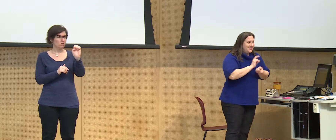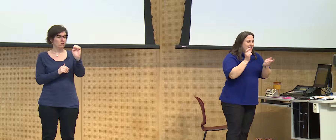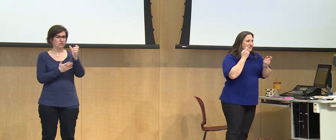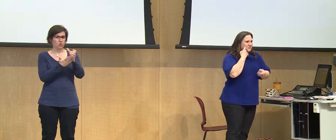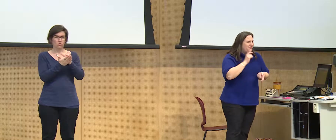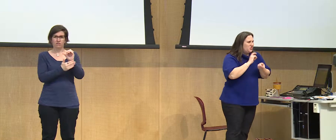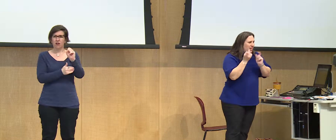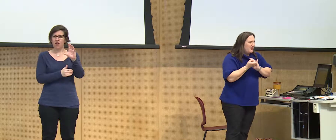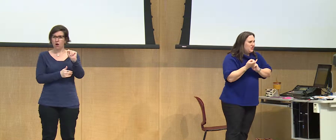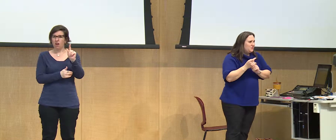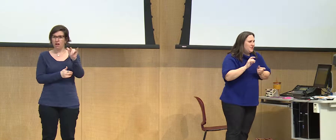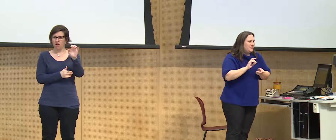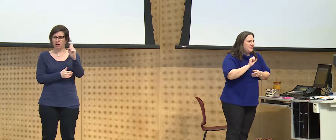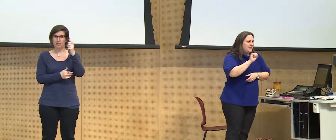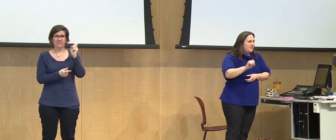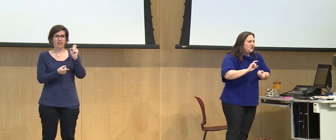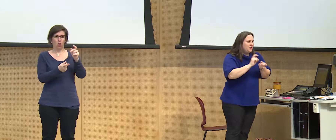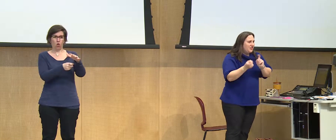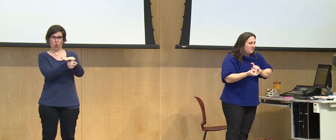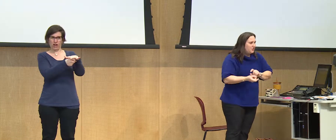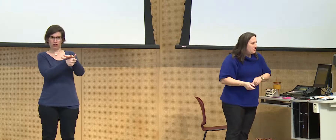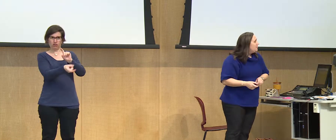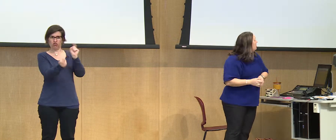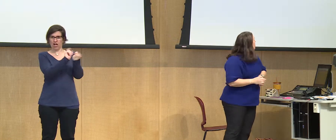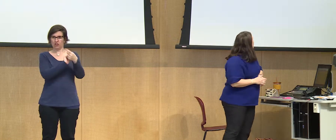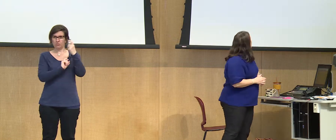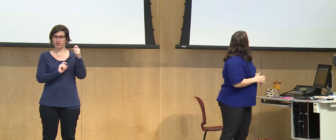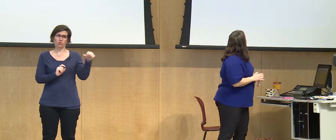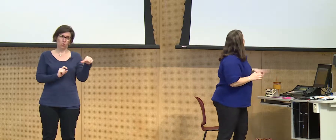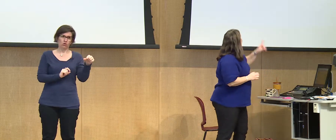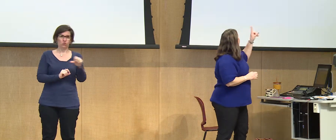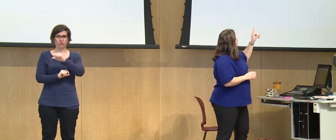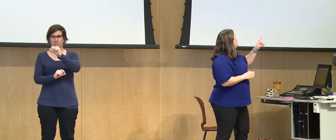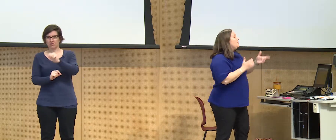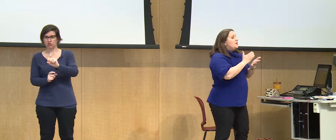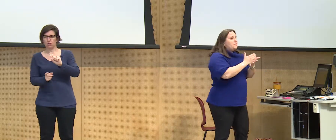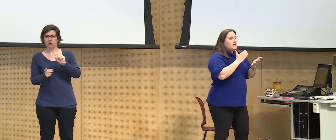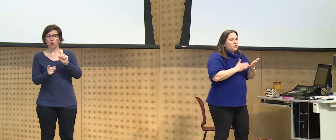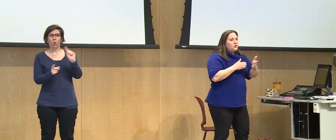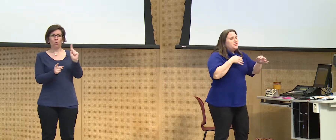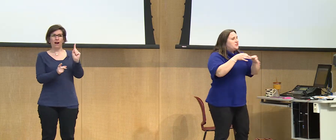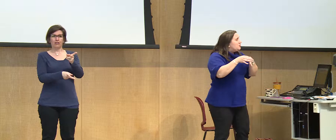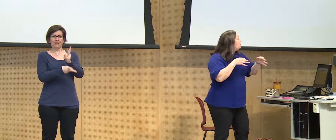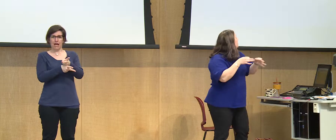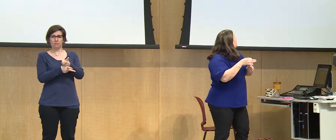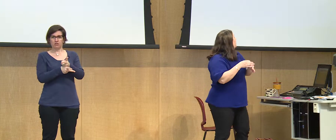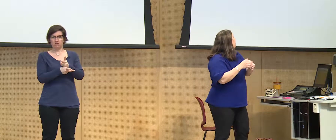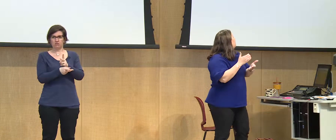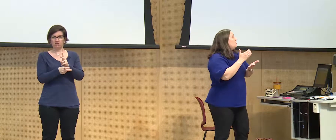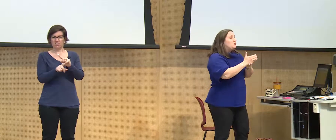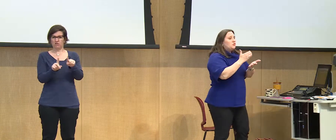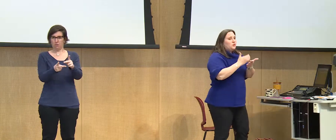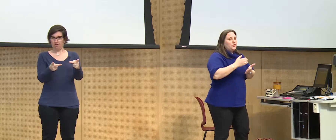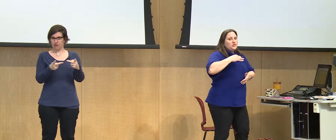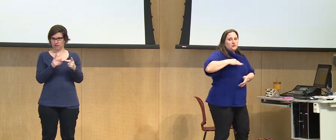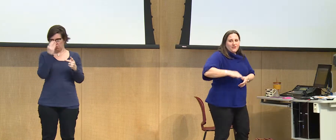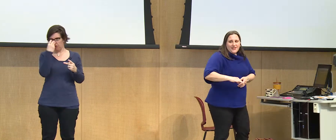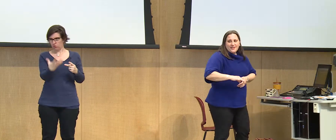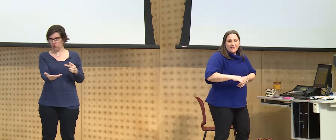that's changed with the semester conversion. But course description, course credit, is